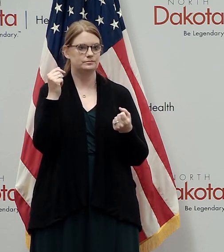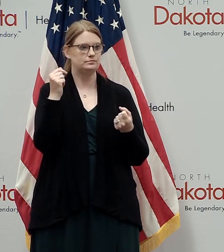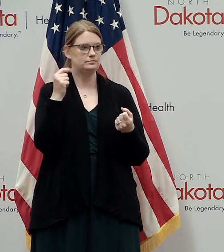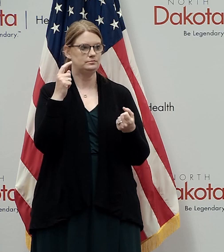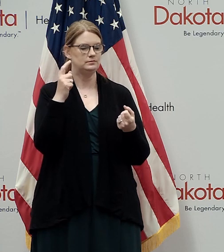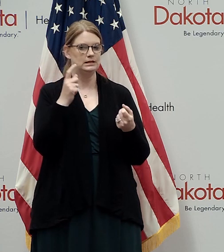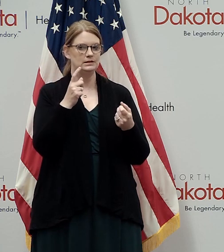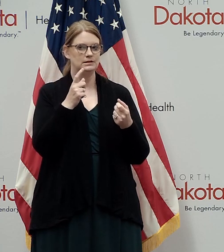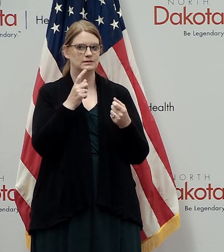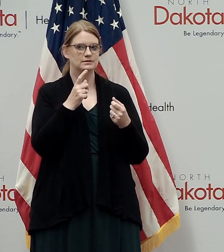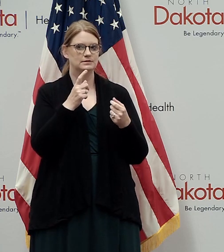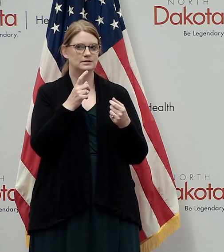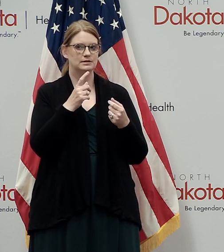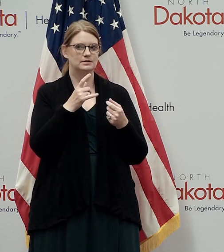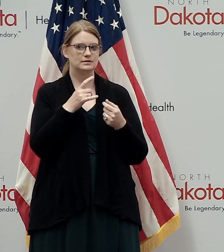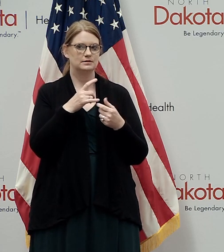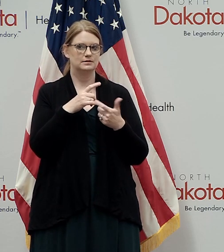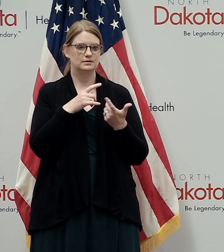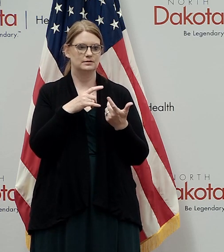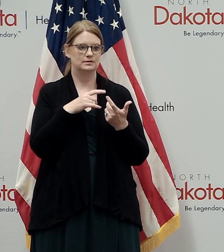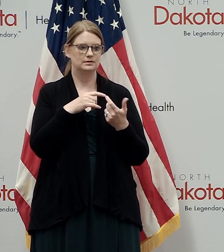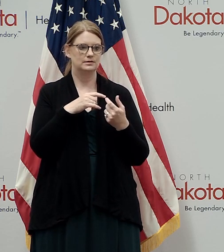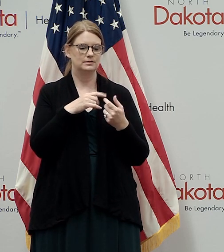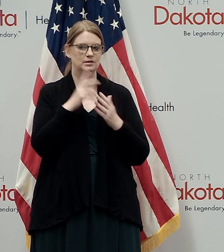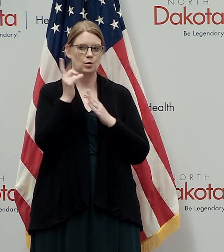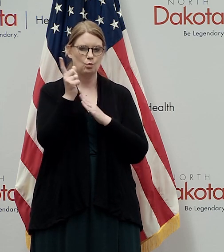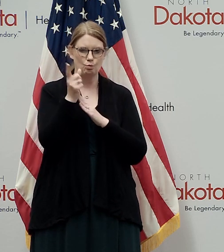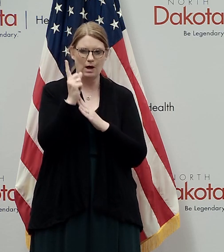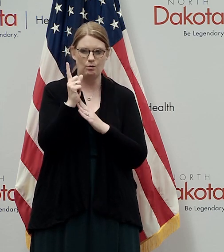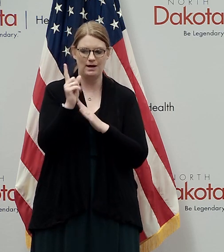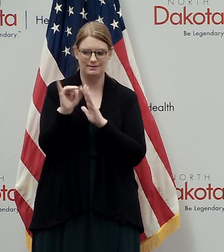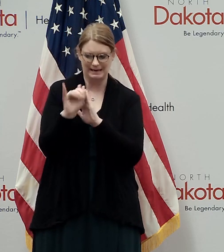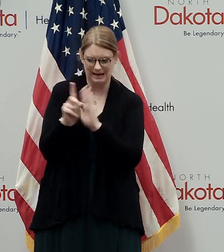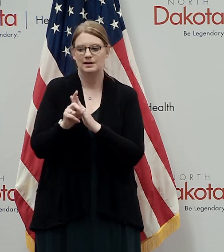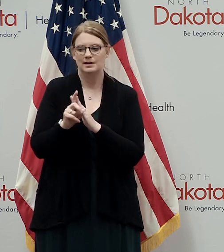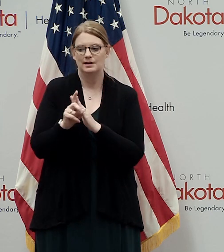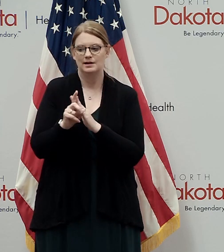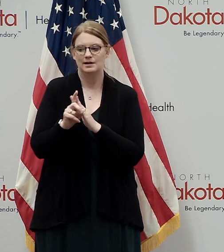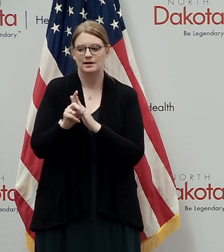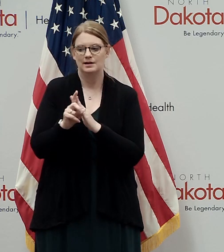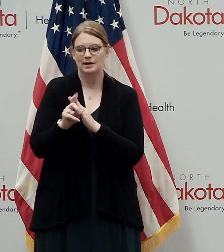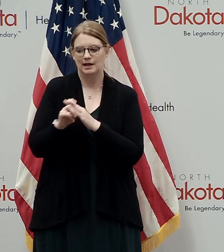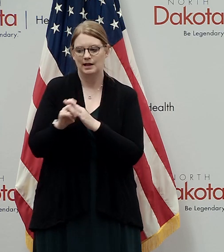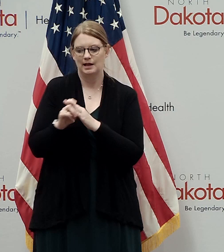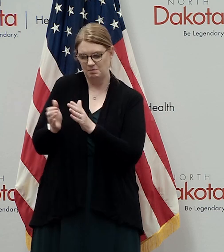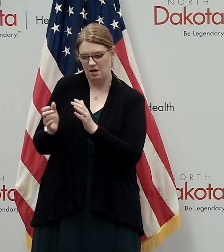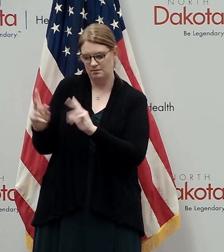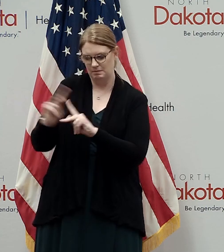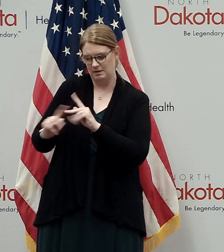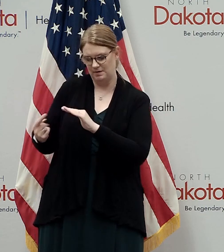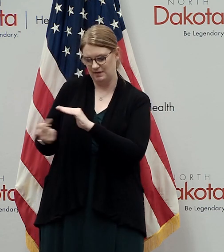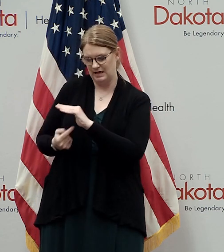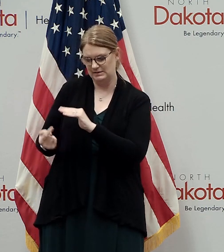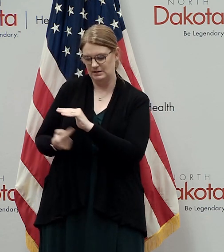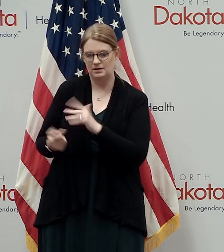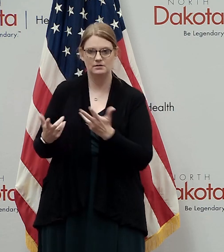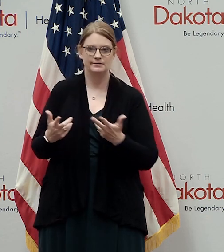The smallest number of people, the early detection, small number of people isolated versus having to shut